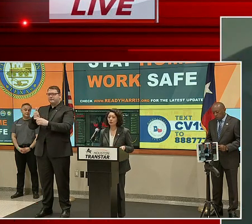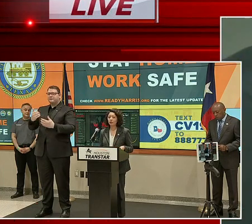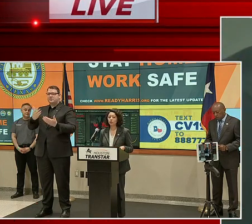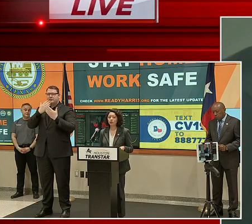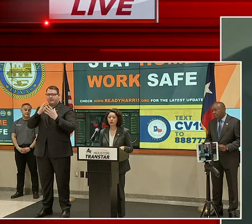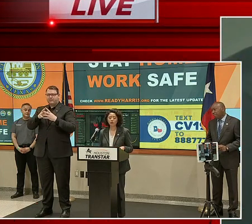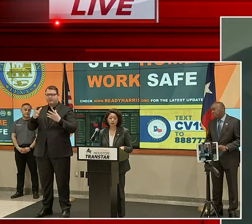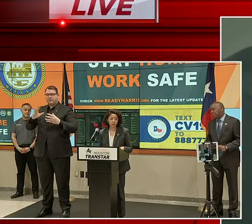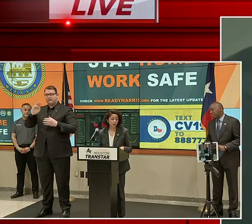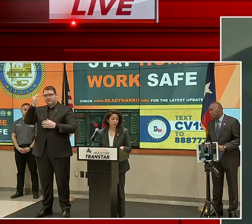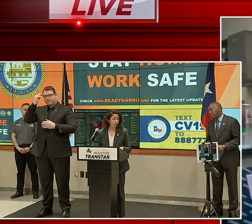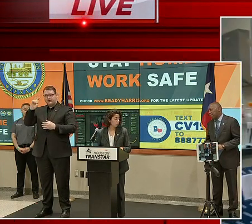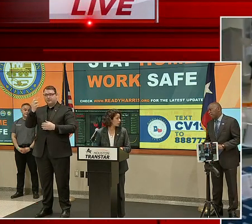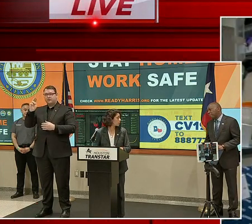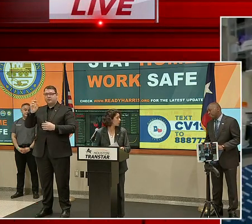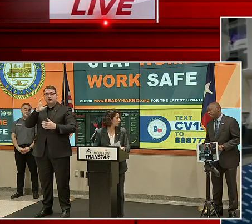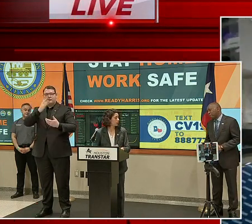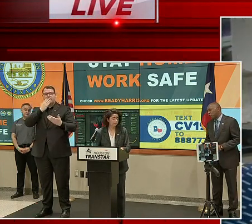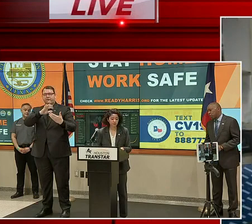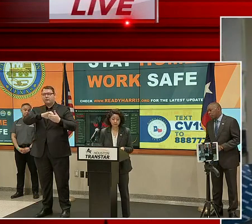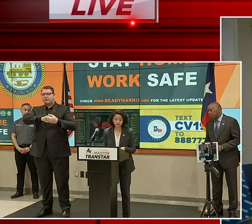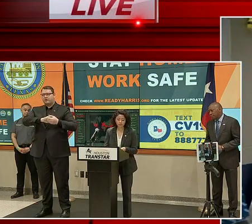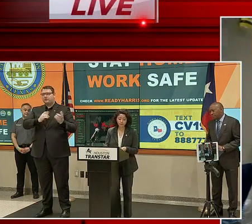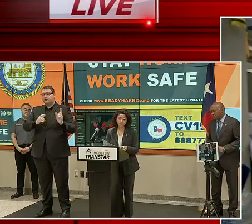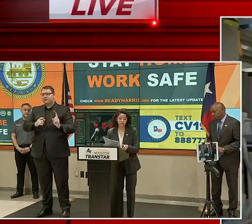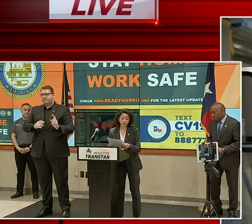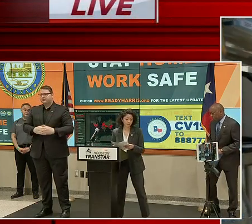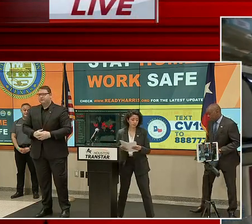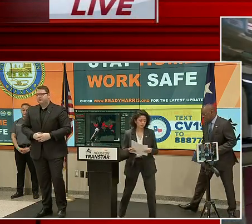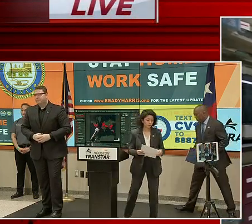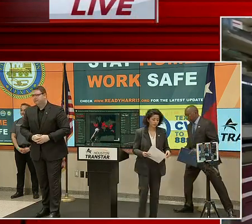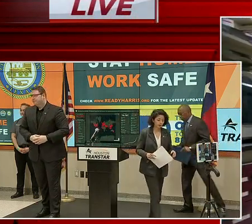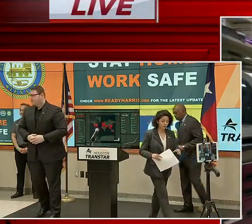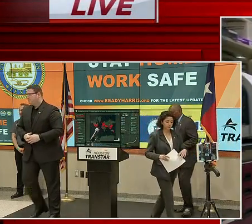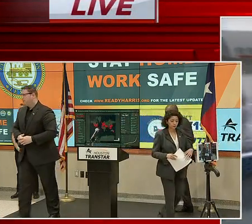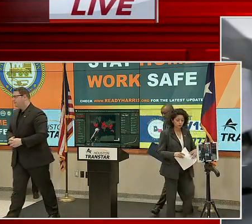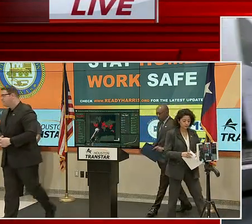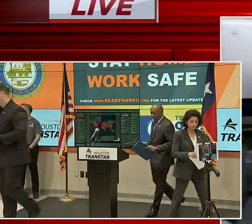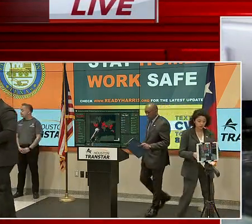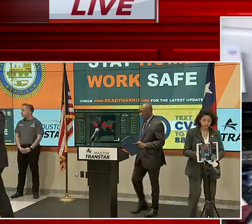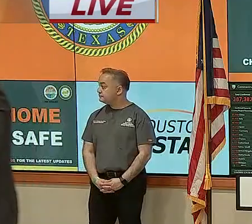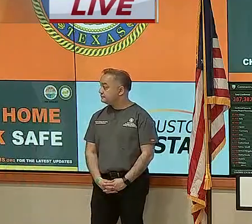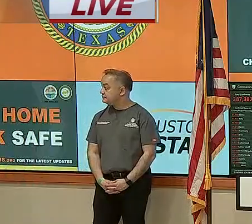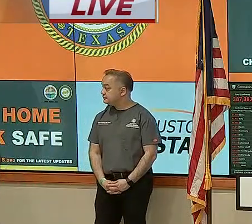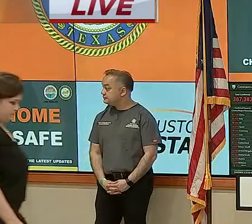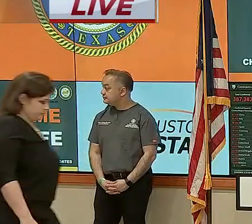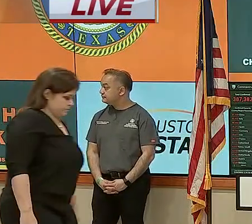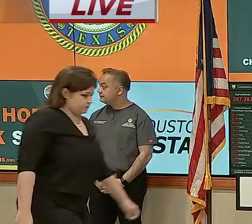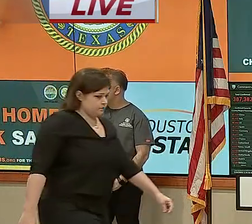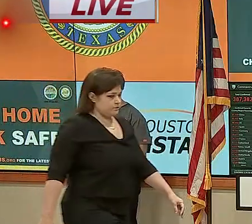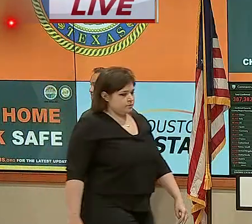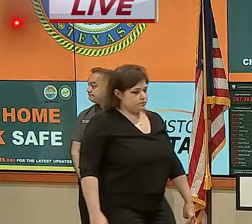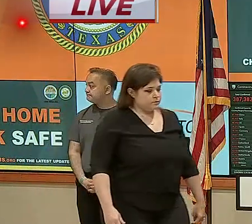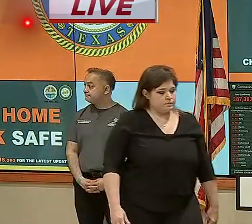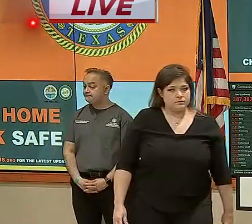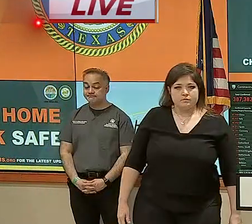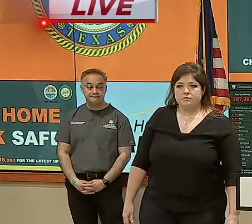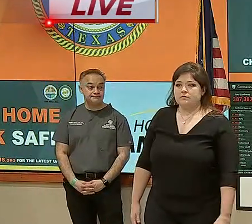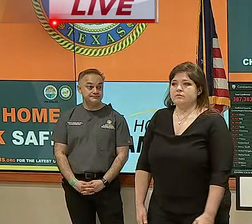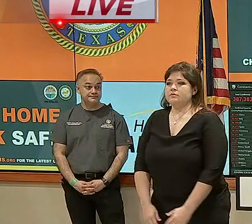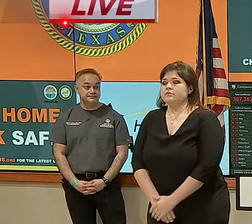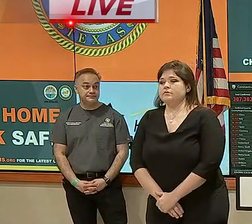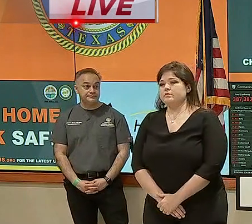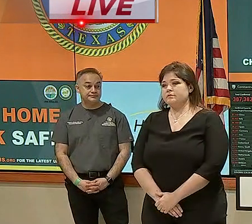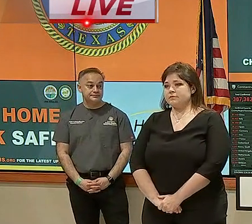comply, but we will be ready to enforce this order." Not exactly sure what that means, but we're sure that we'll hear about it here in this